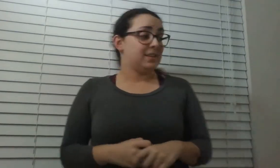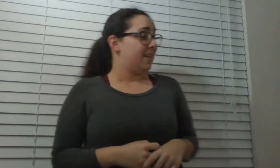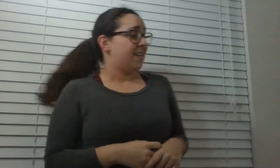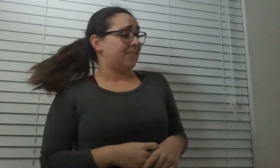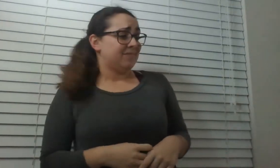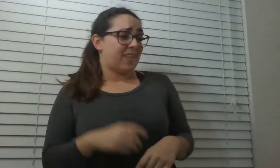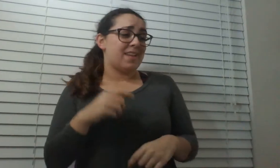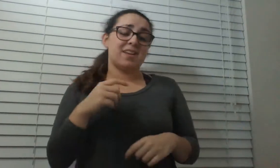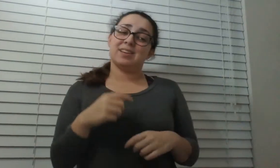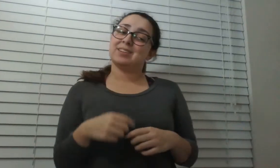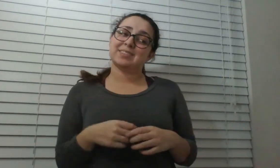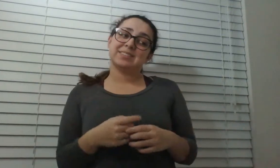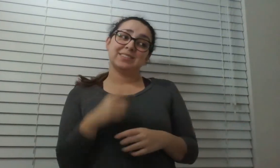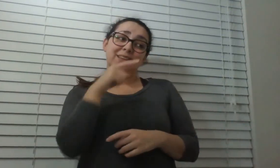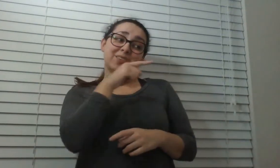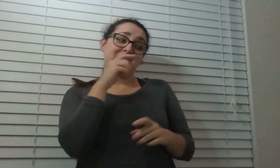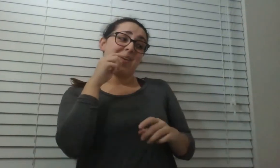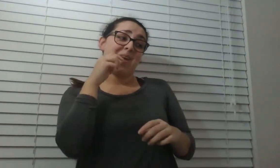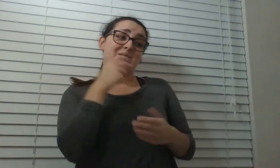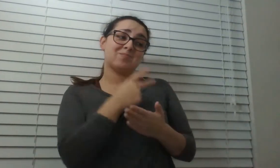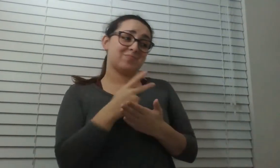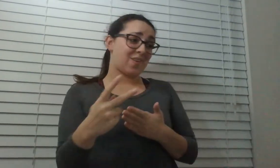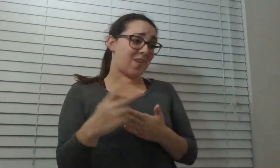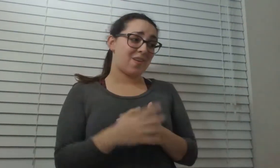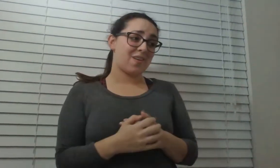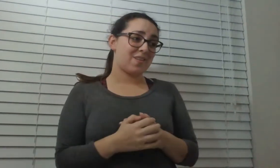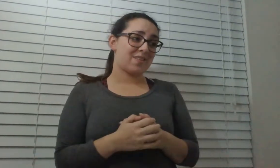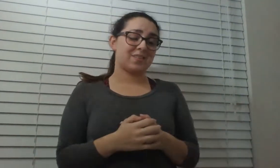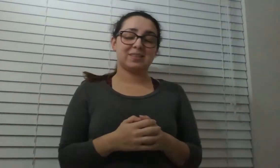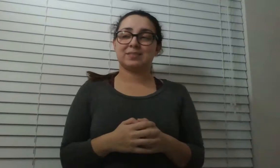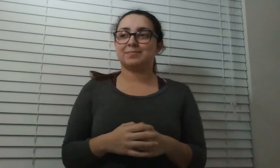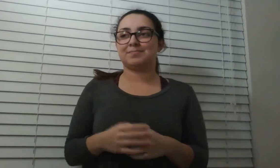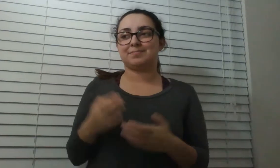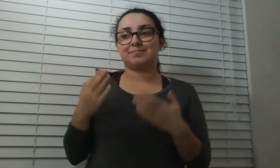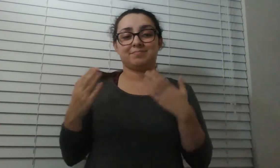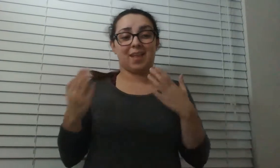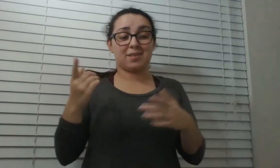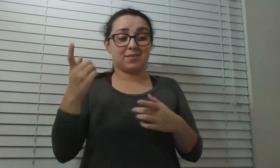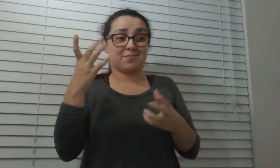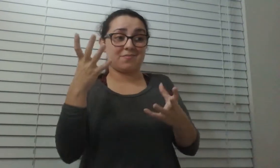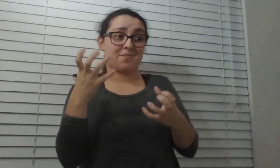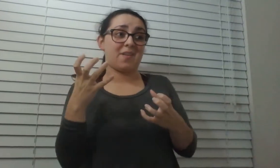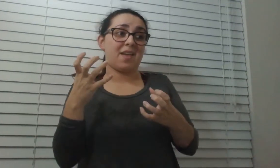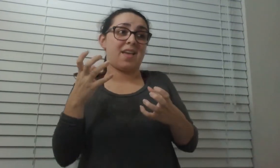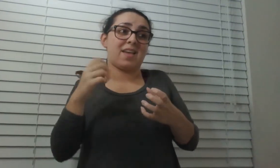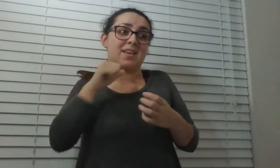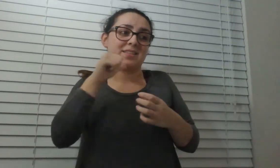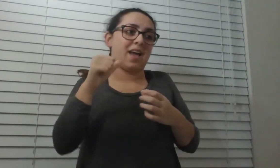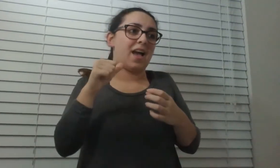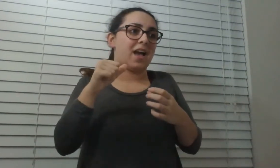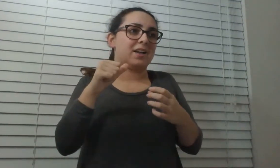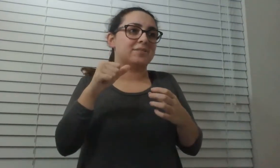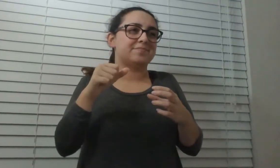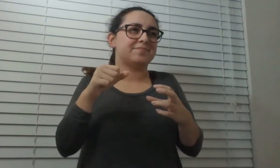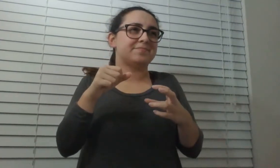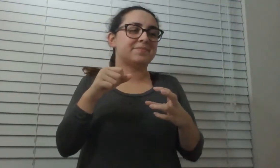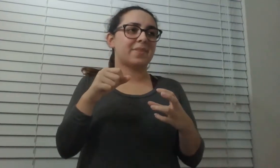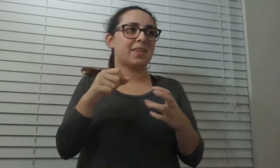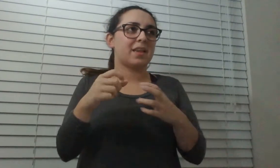Look, maybe she's just open to the future. She doesn't want to have to carry all that baggage I that think you that's came exactly right. You know, That's what she you're going into a swoon about a